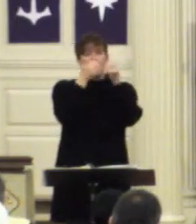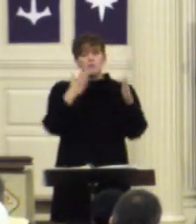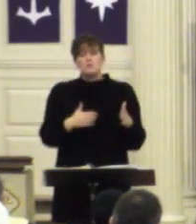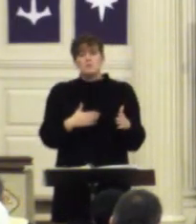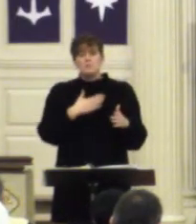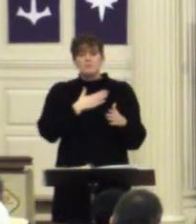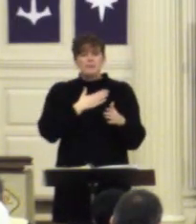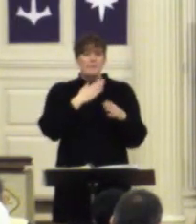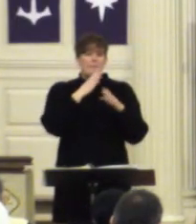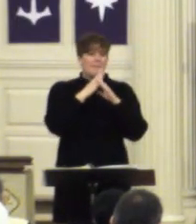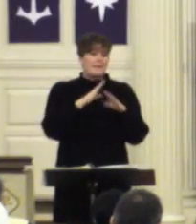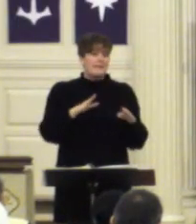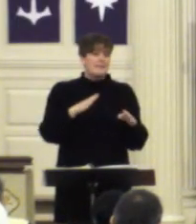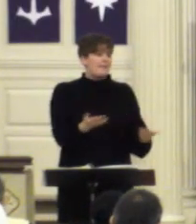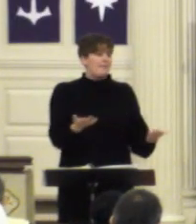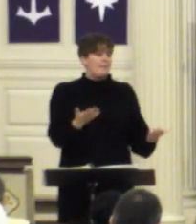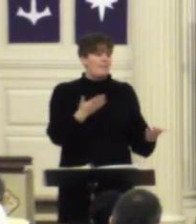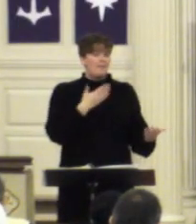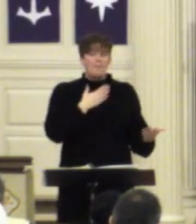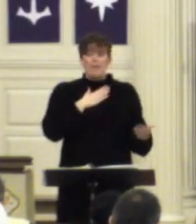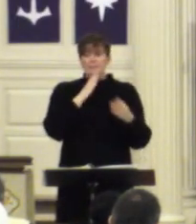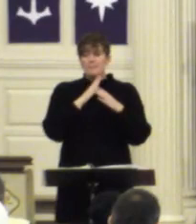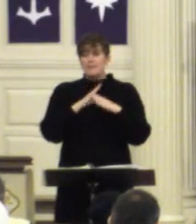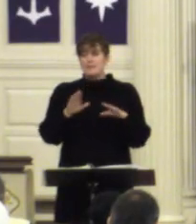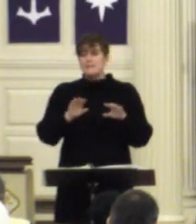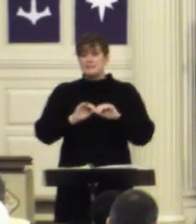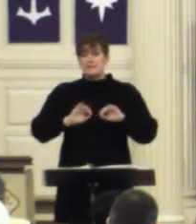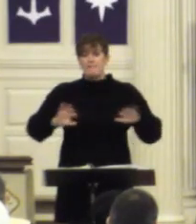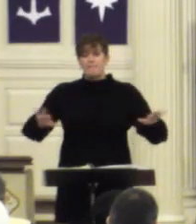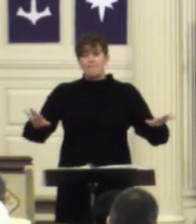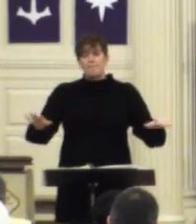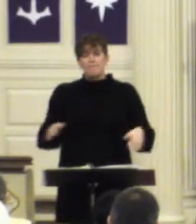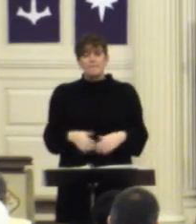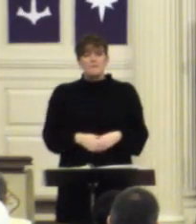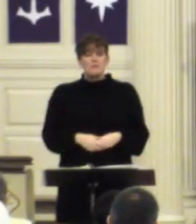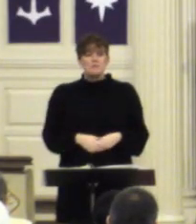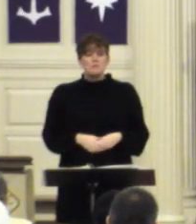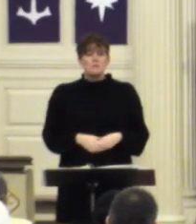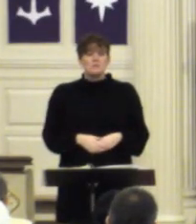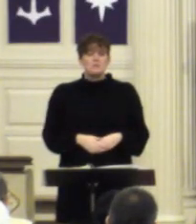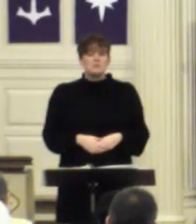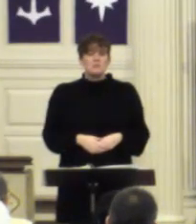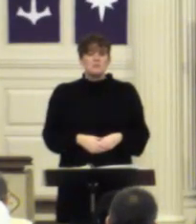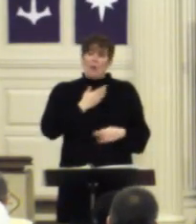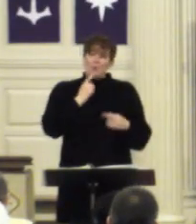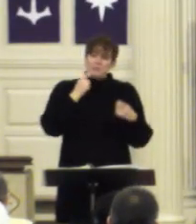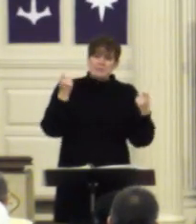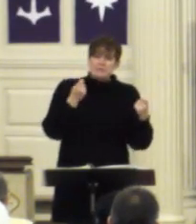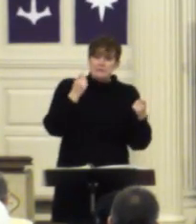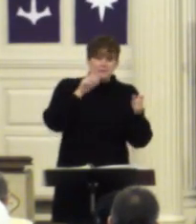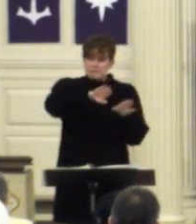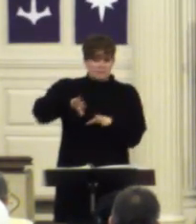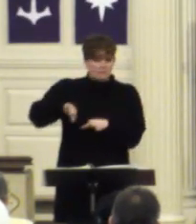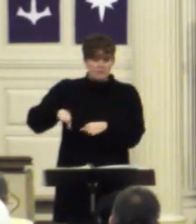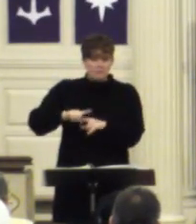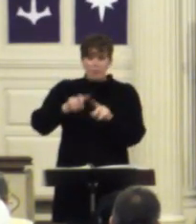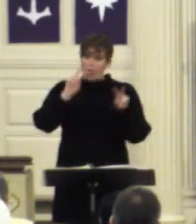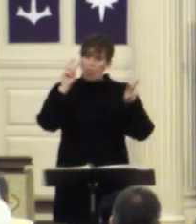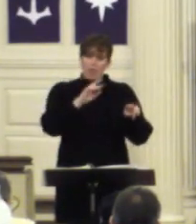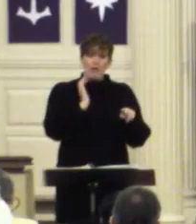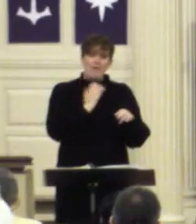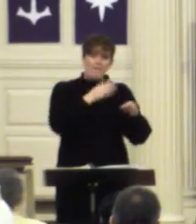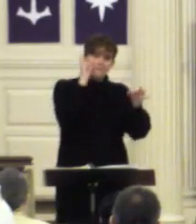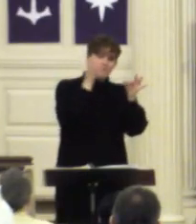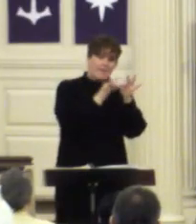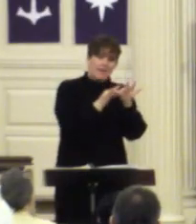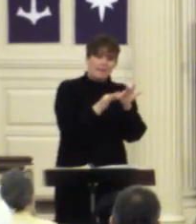I leave you, my peace I give you," look not on our sins, but on the faith of your church,